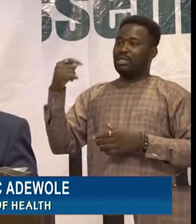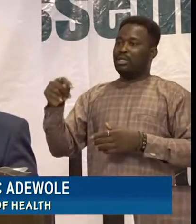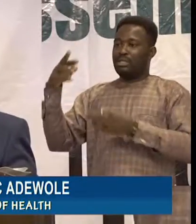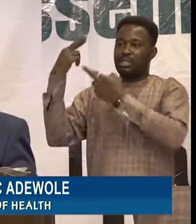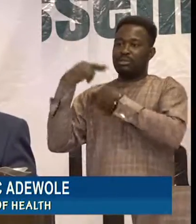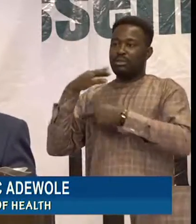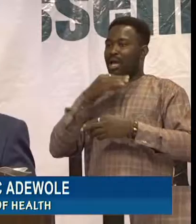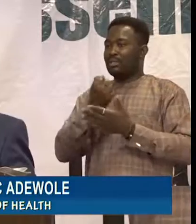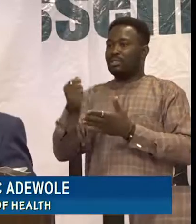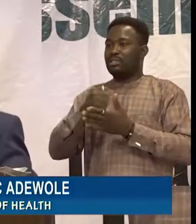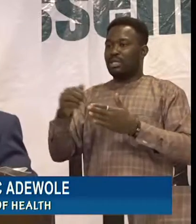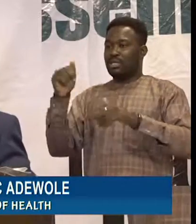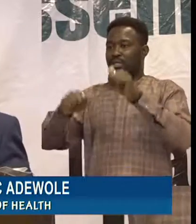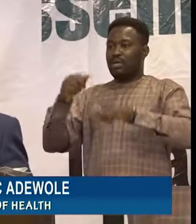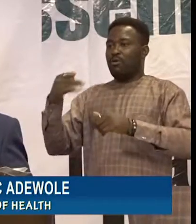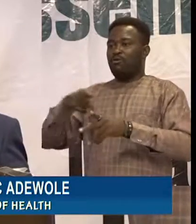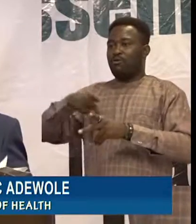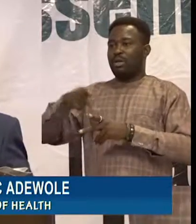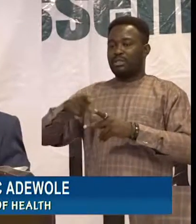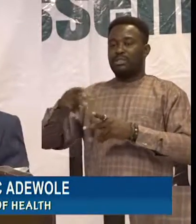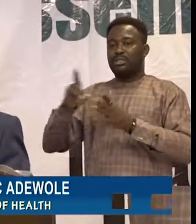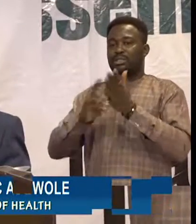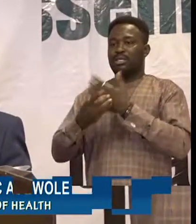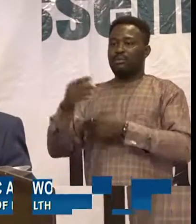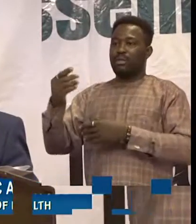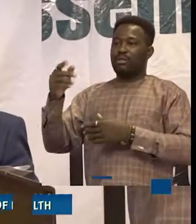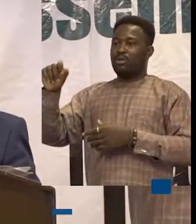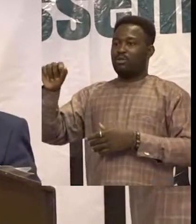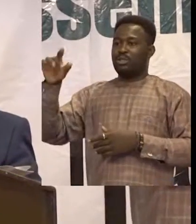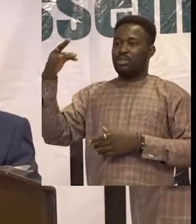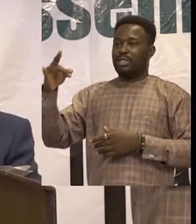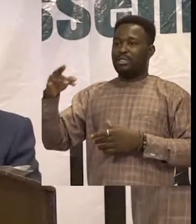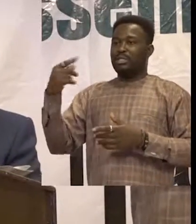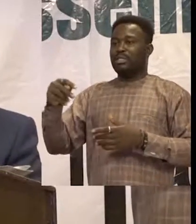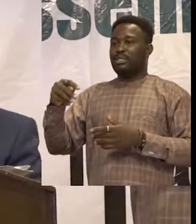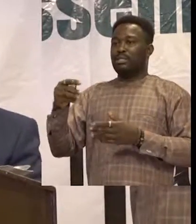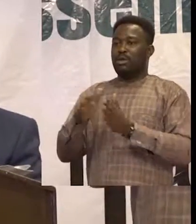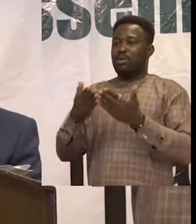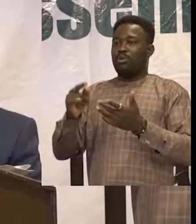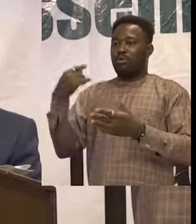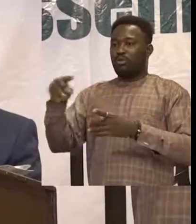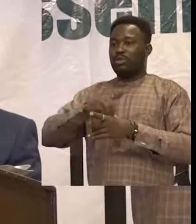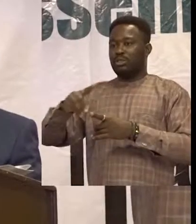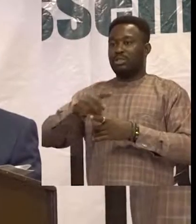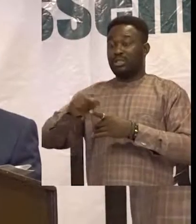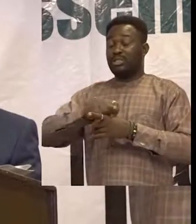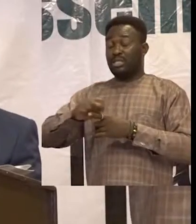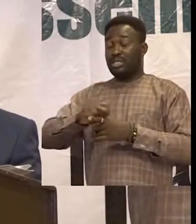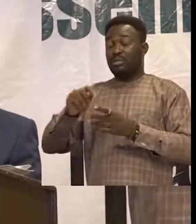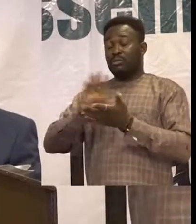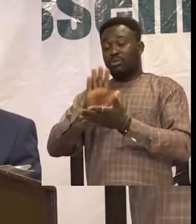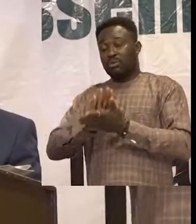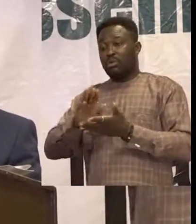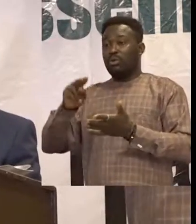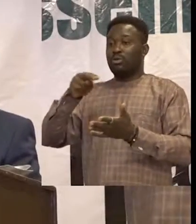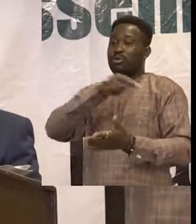Shifting and Task Sharing Standard of Practice, December 2018, the Manual for Training Doctors, Nurses,